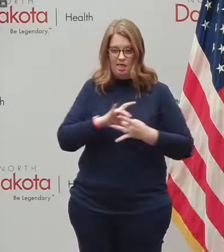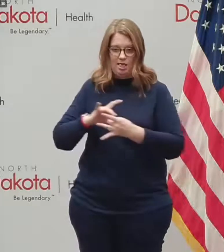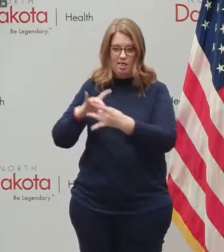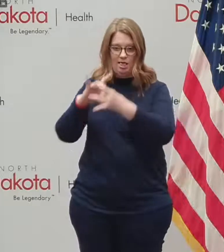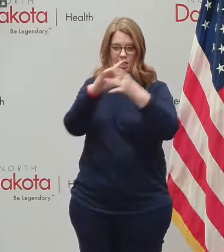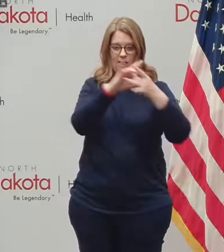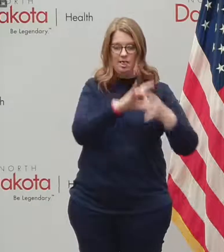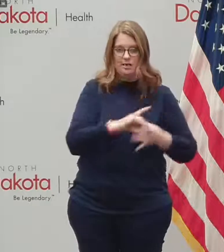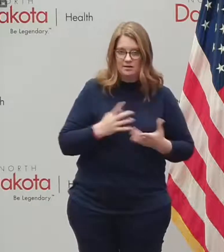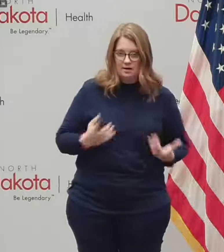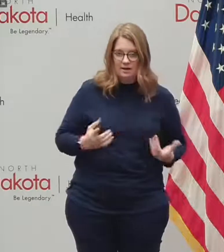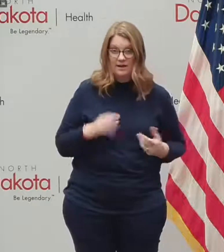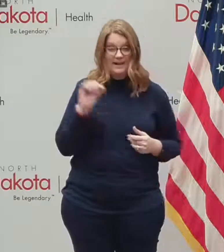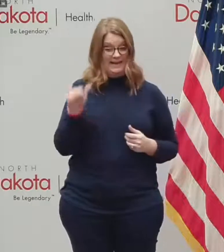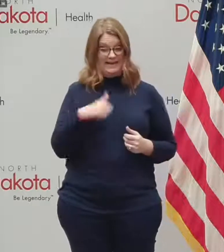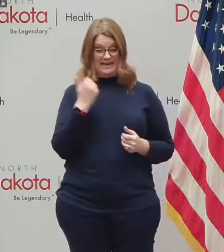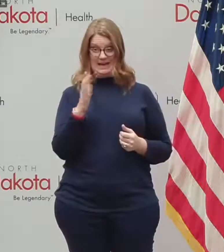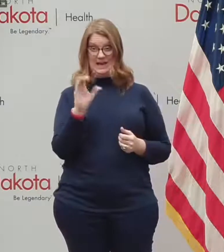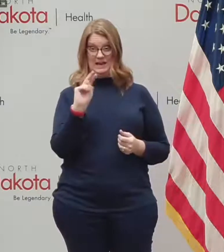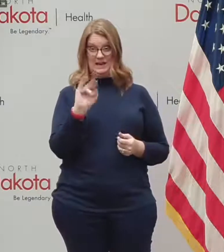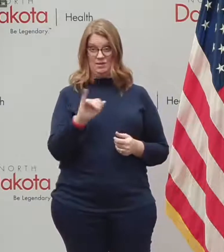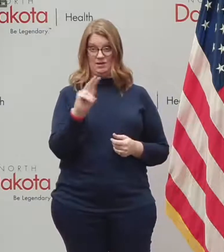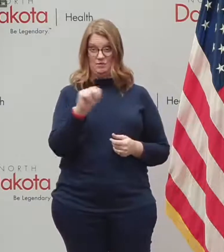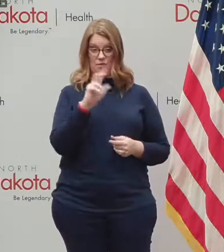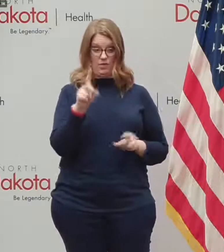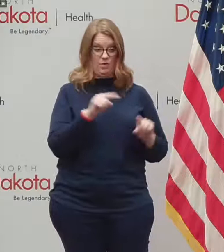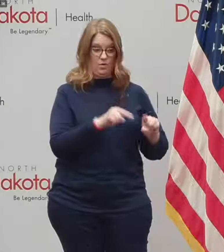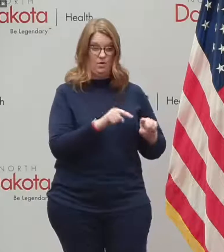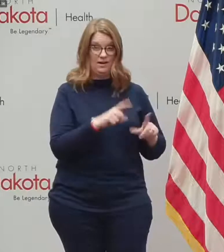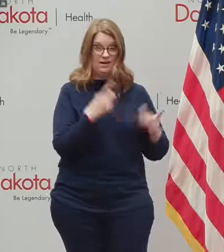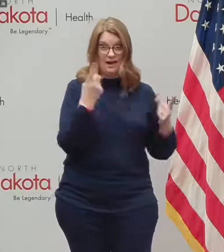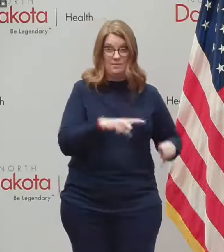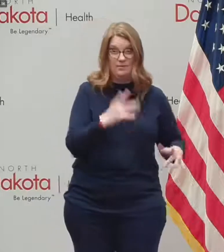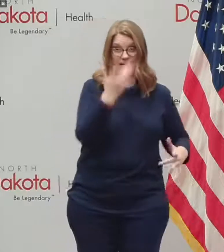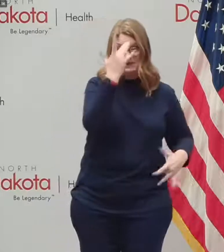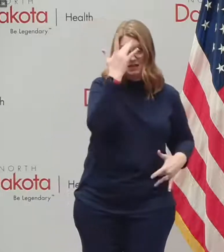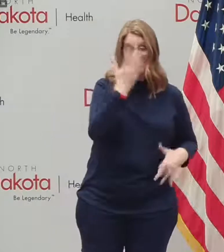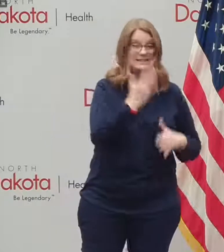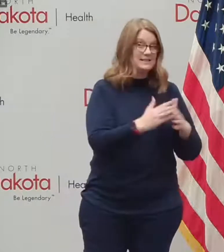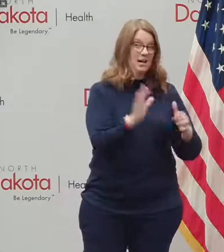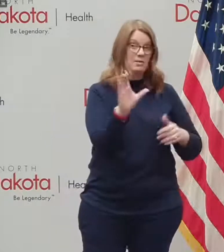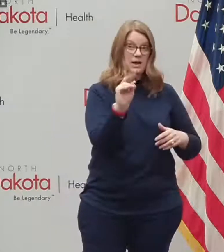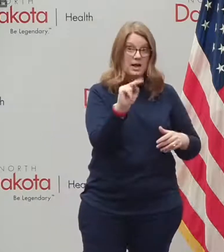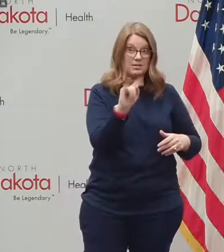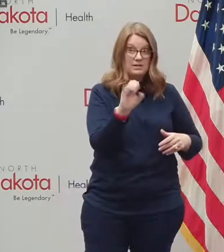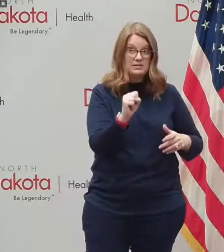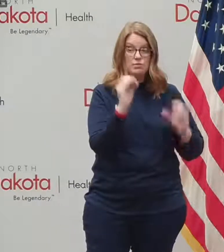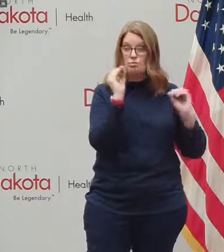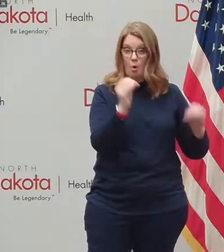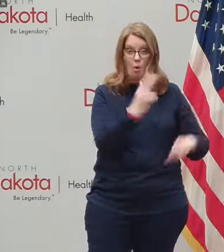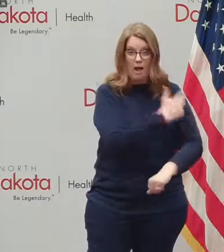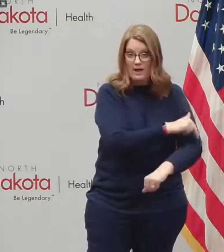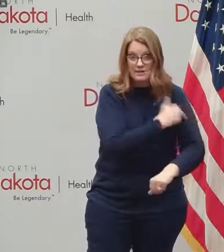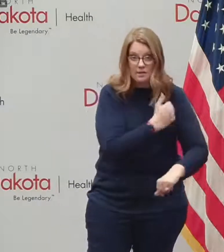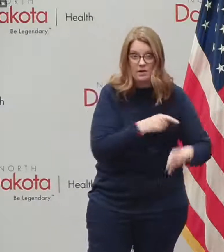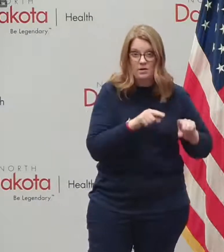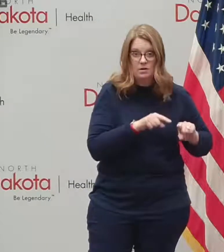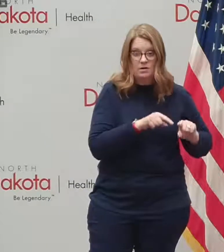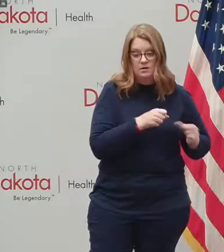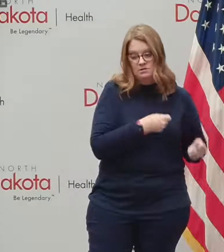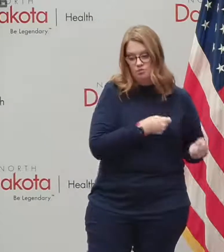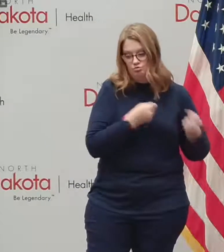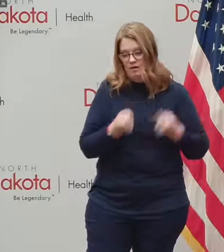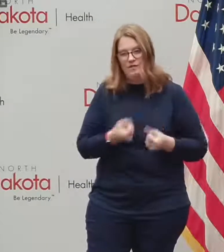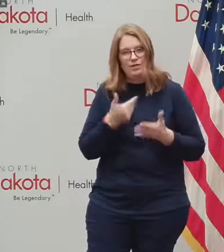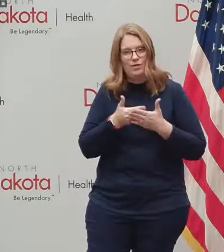get sick in any county in North Dakota, and some of our counties don't have a hospital, you might go to the closest one, you go